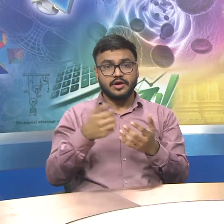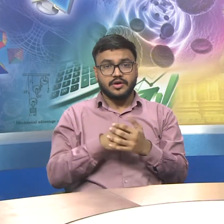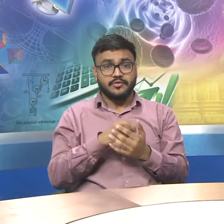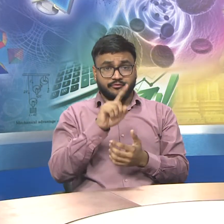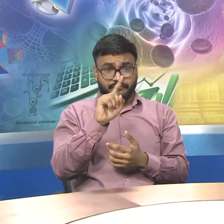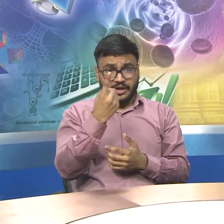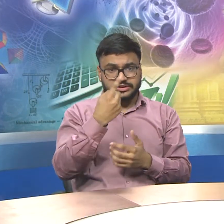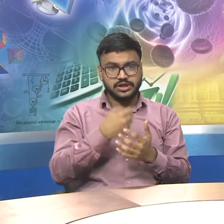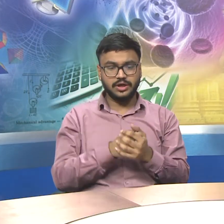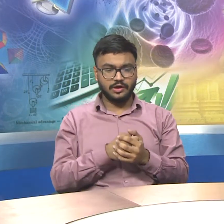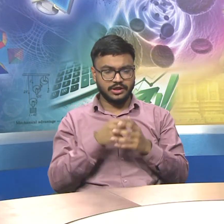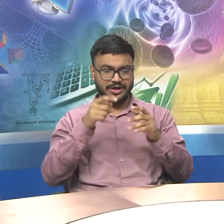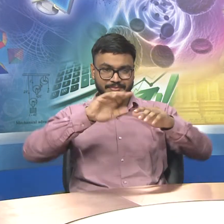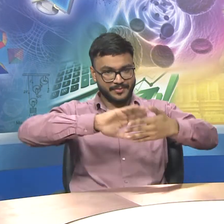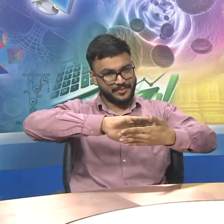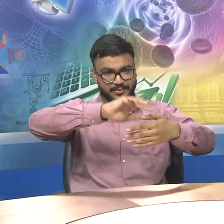action it involves.